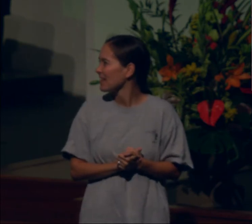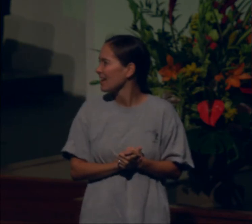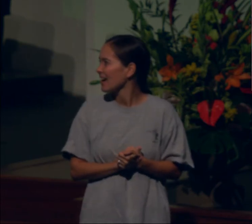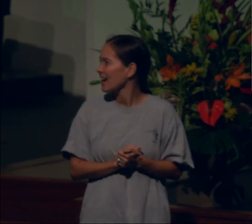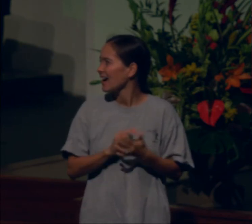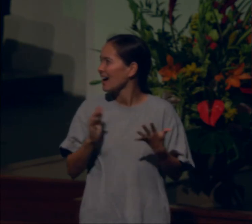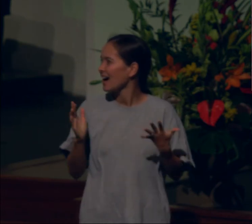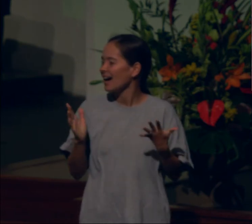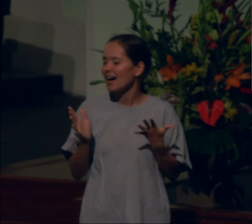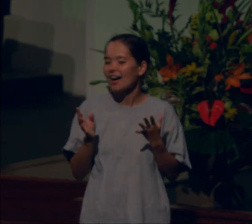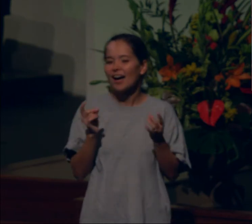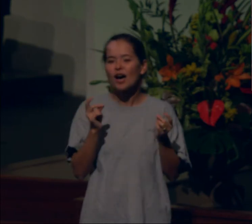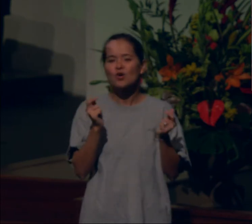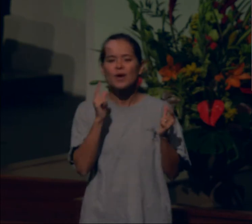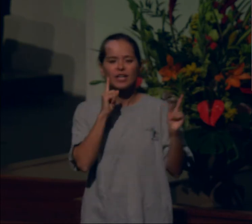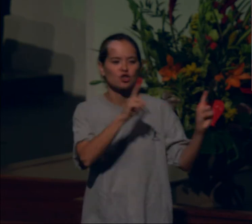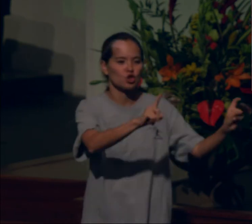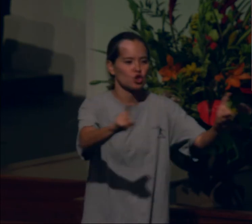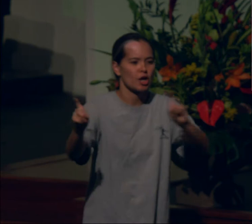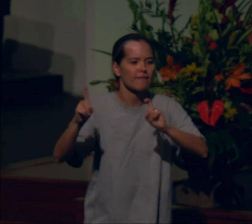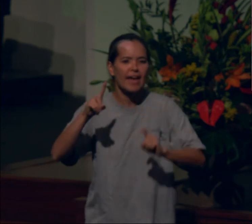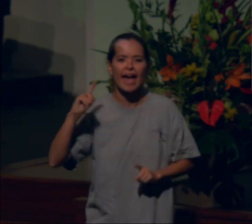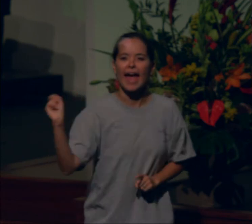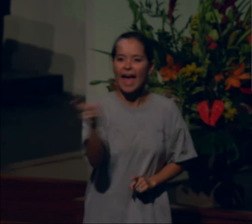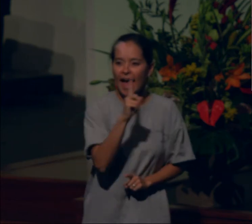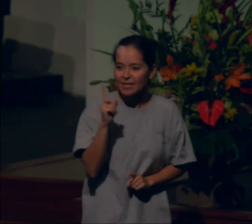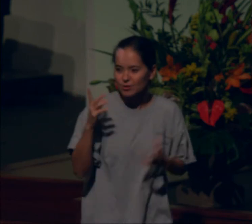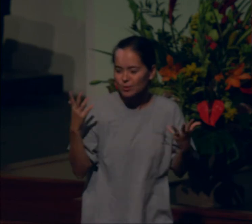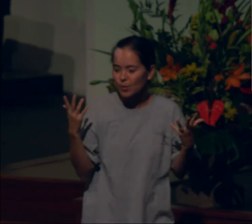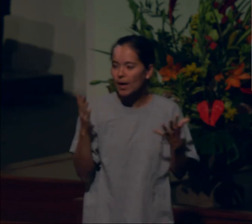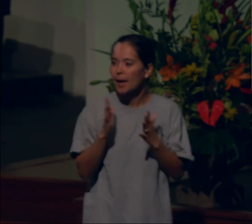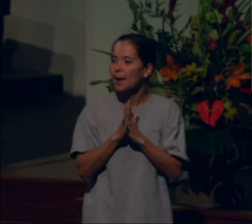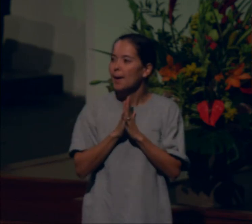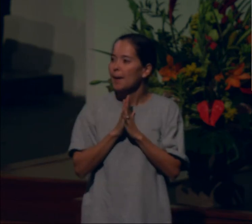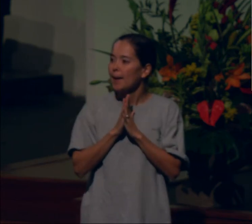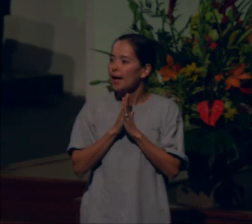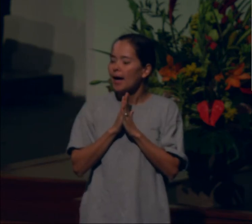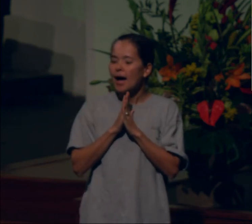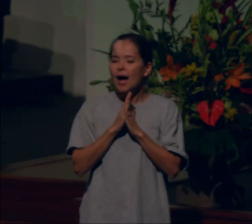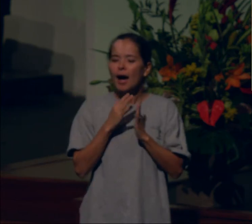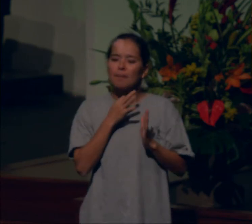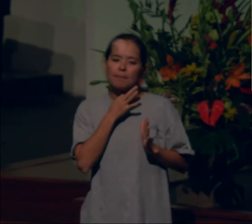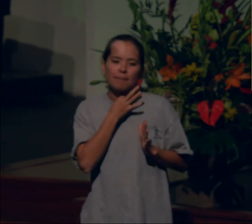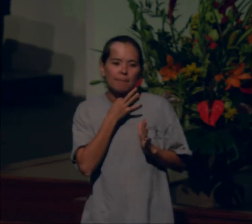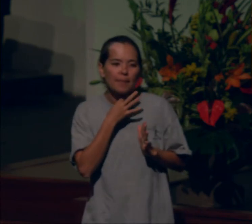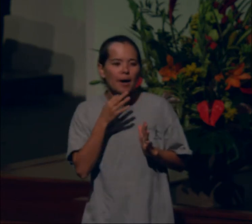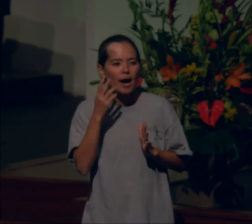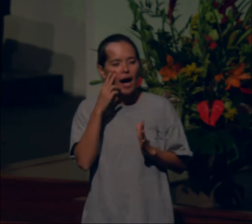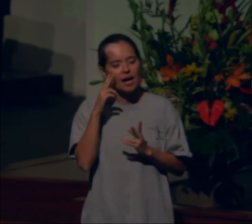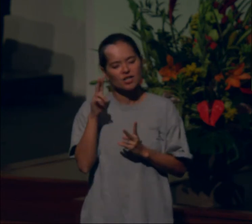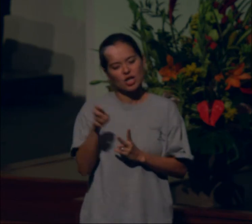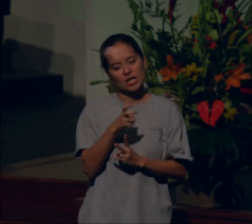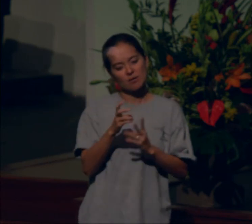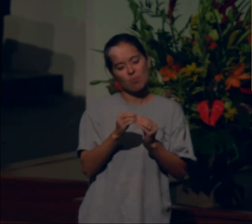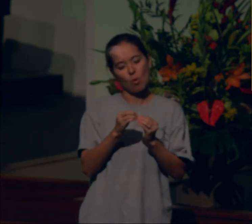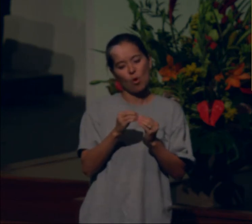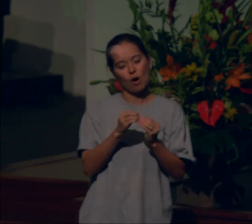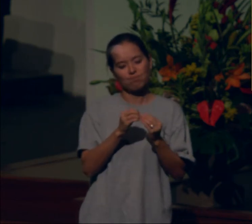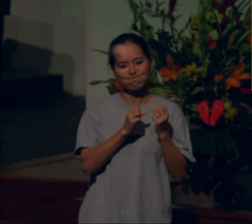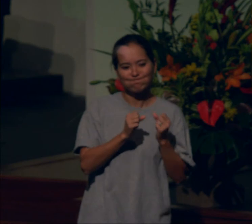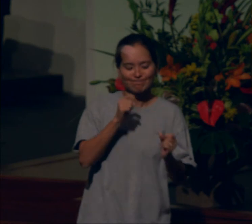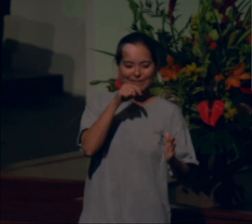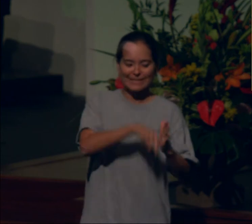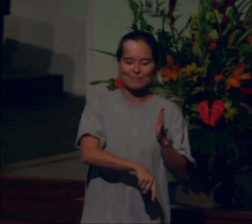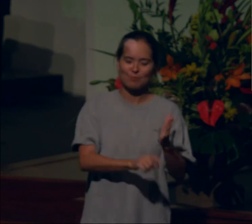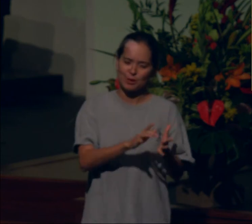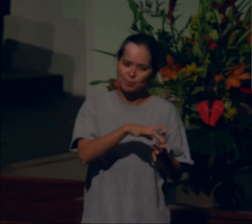let me do just a quick survey. Let me ask you a question. And what I want to do is I want to switch to something, just go to a